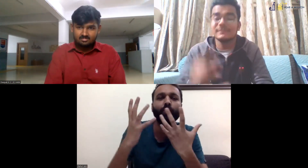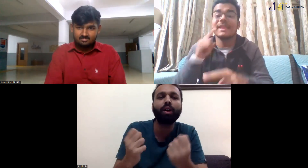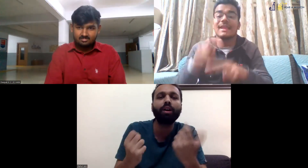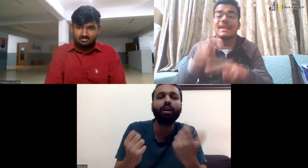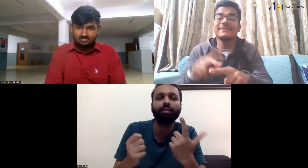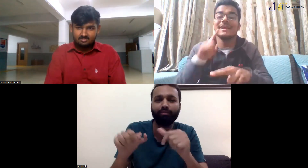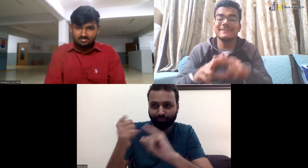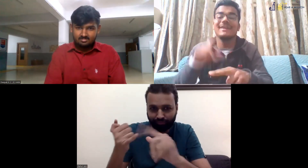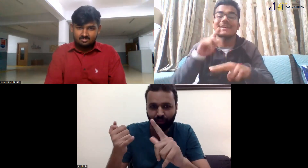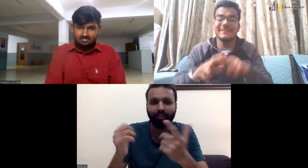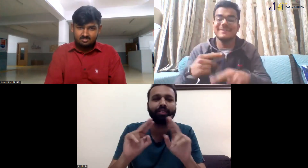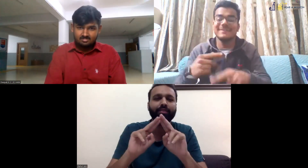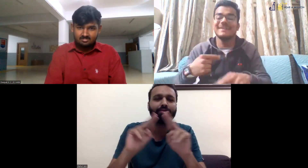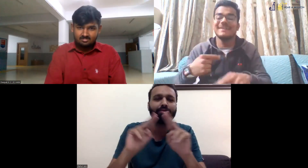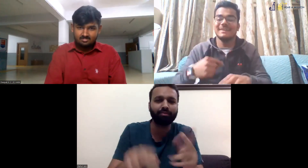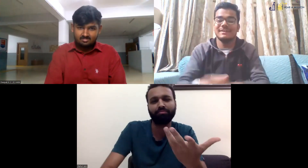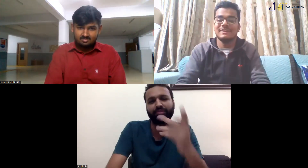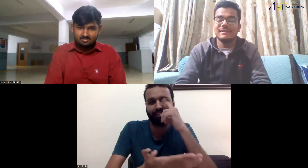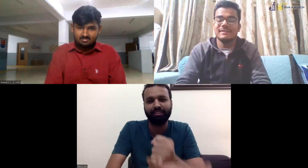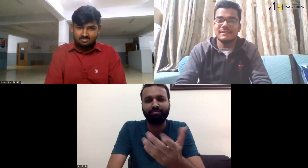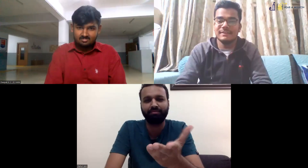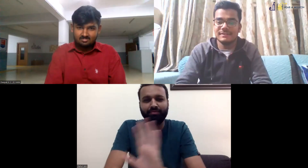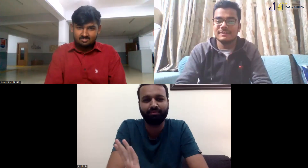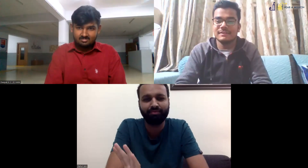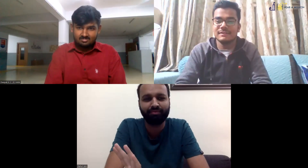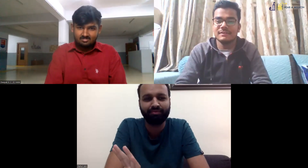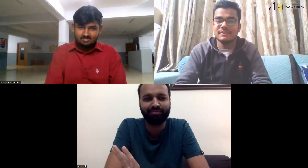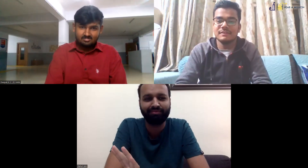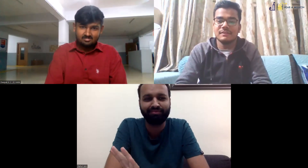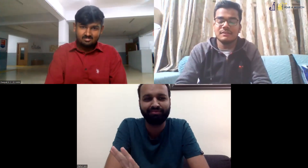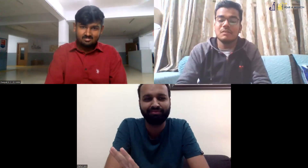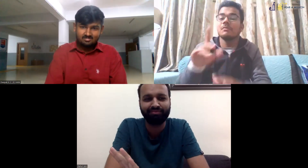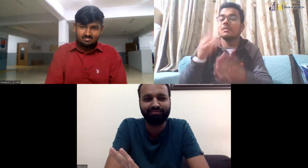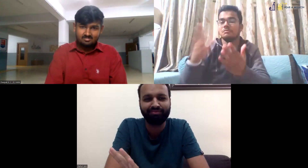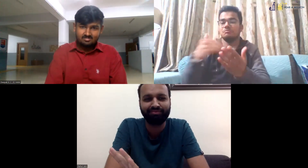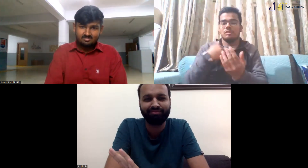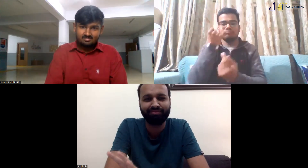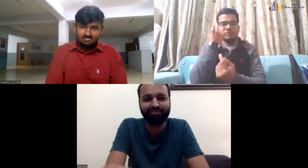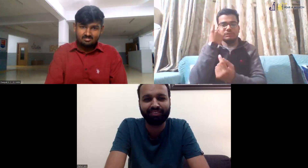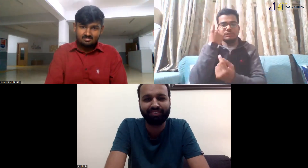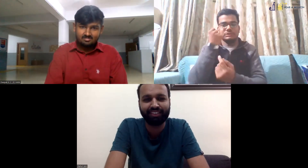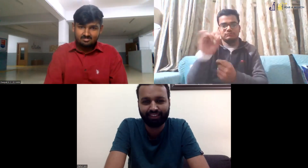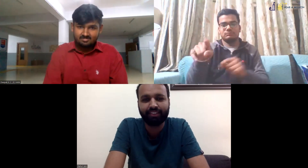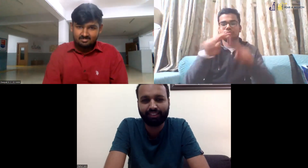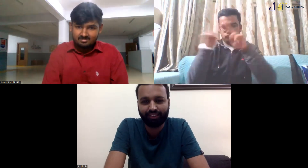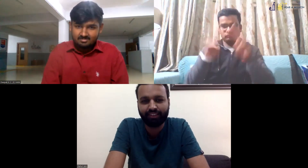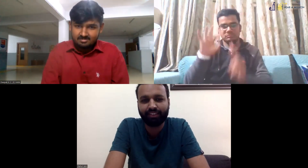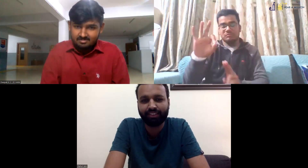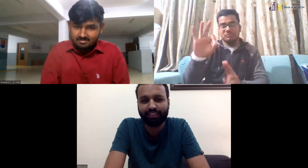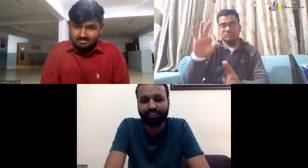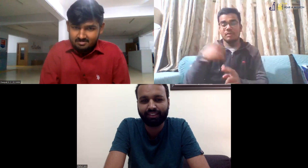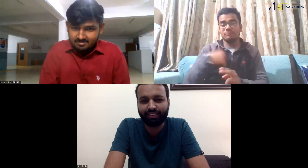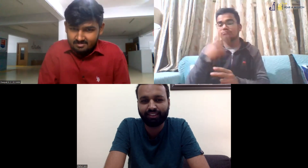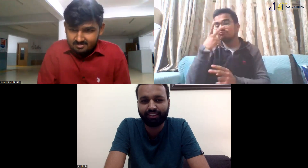you know, your preference, how you communicate with that person, ASL or howsoever, depends on you.